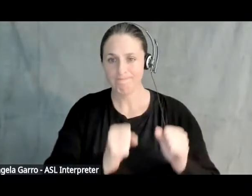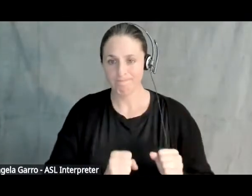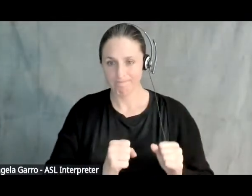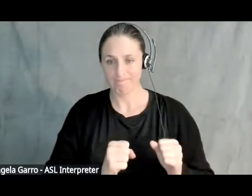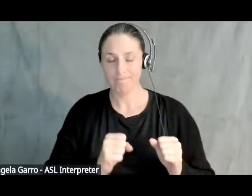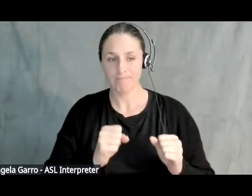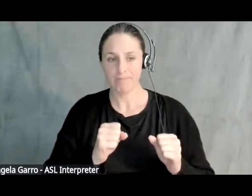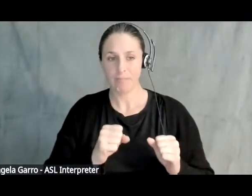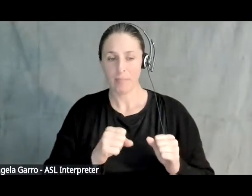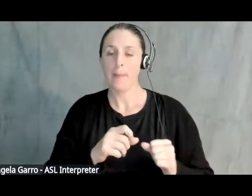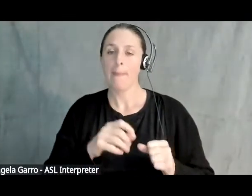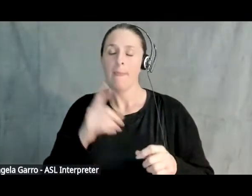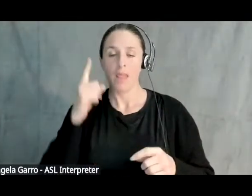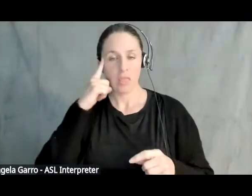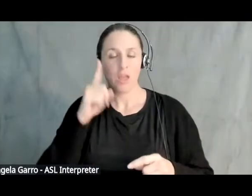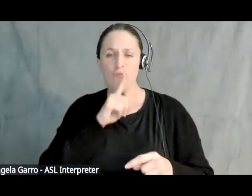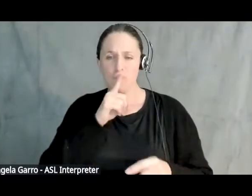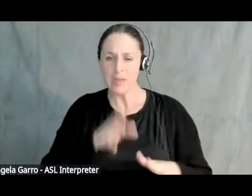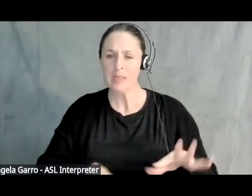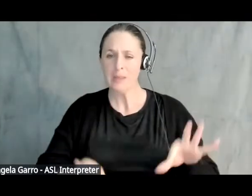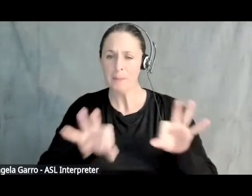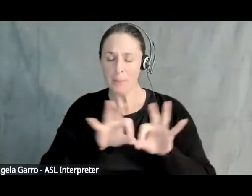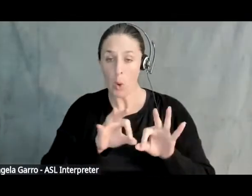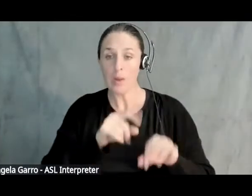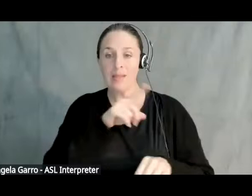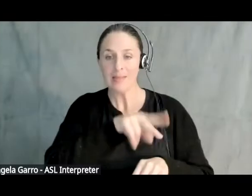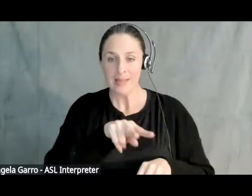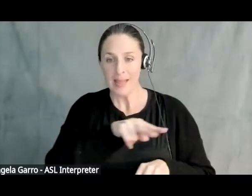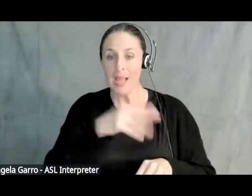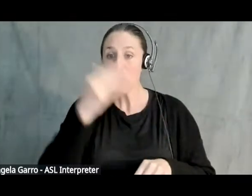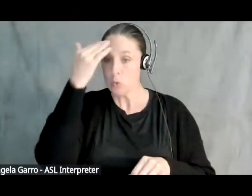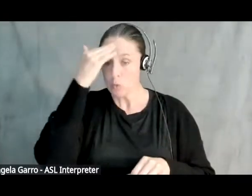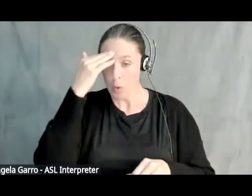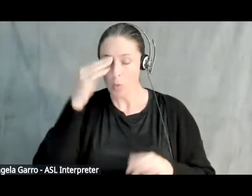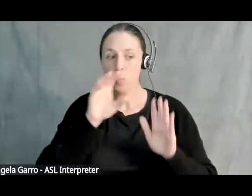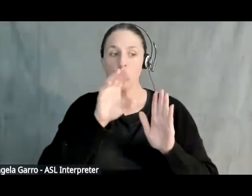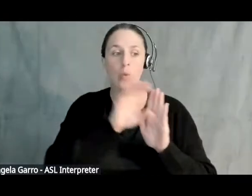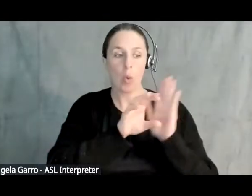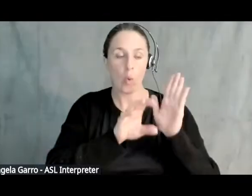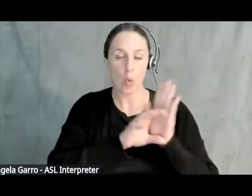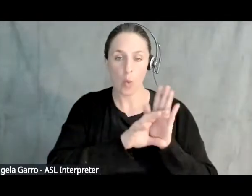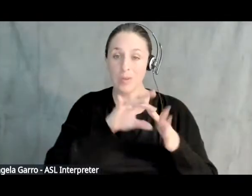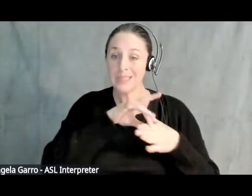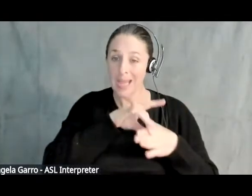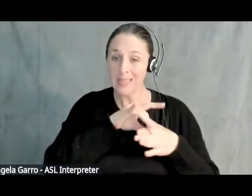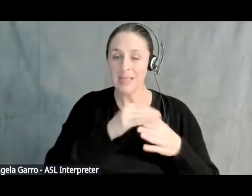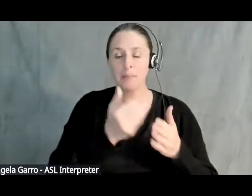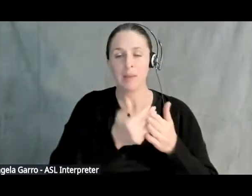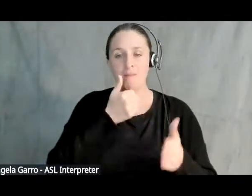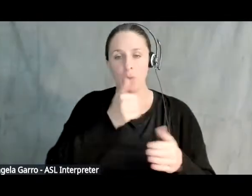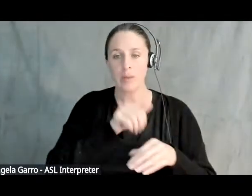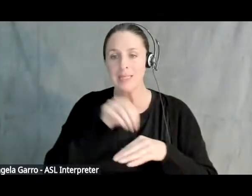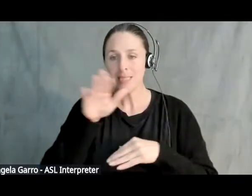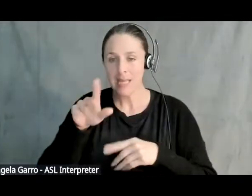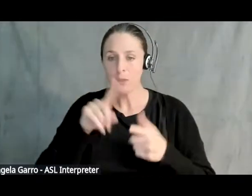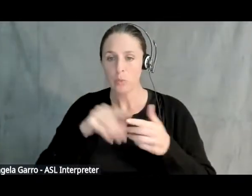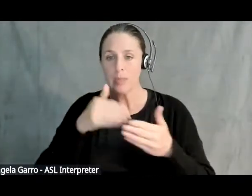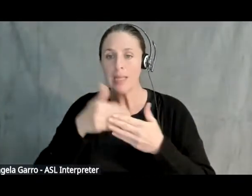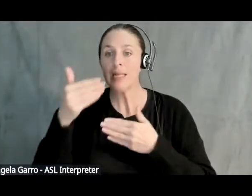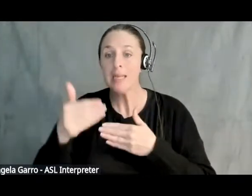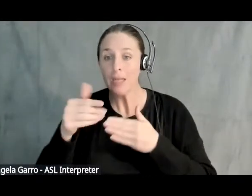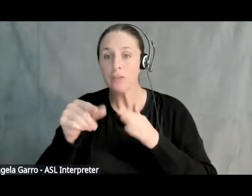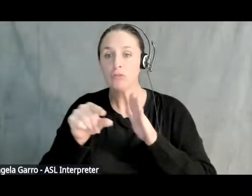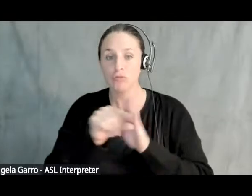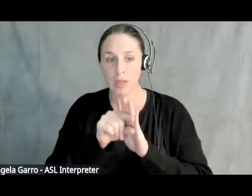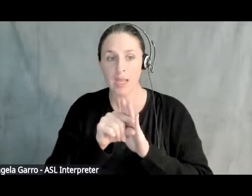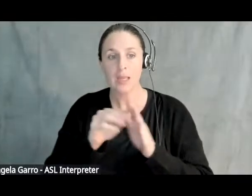they know the course content before they got sent off to the next grade to start creating deficiencies